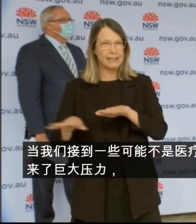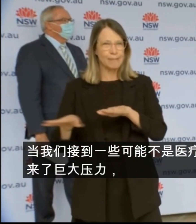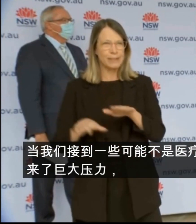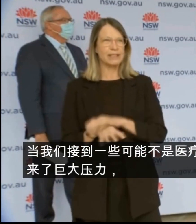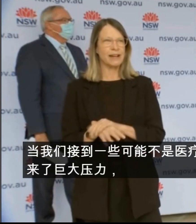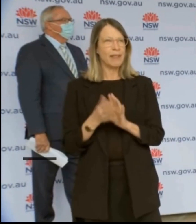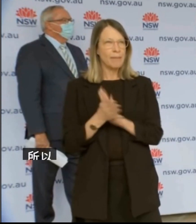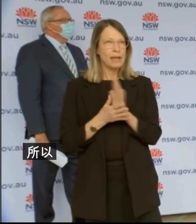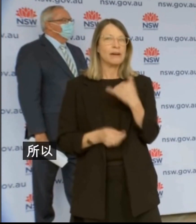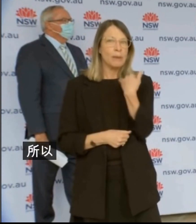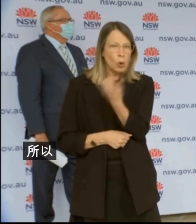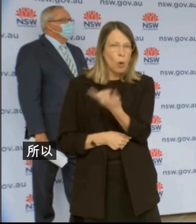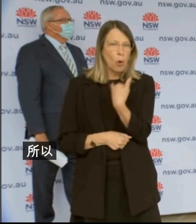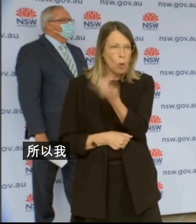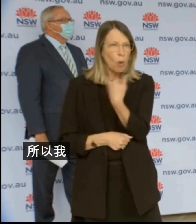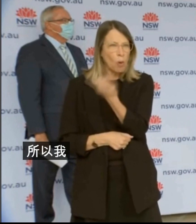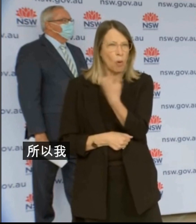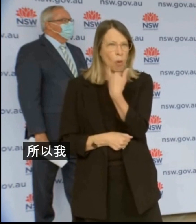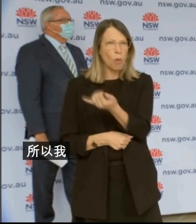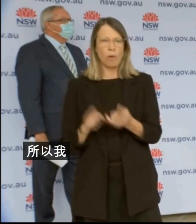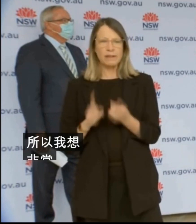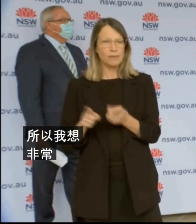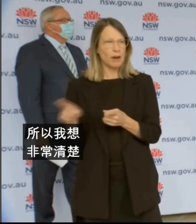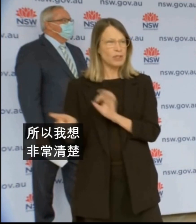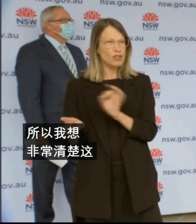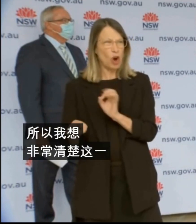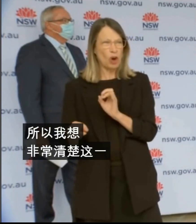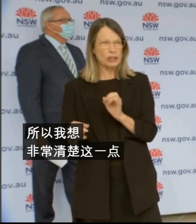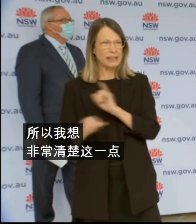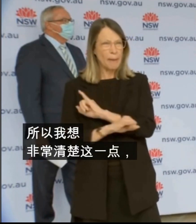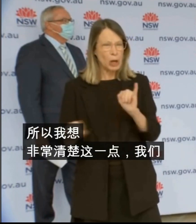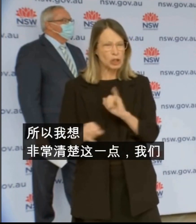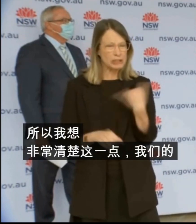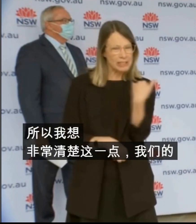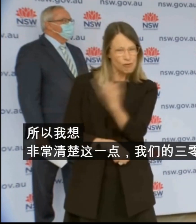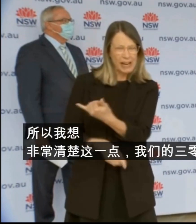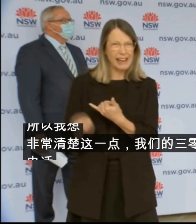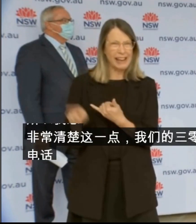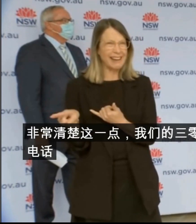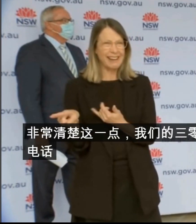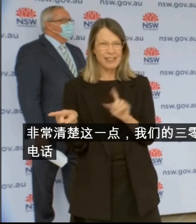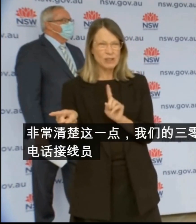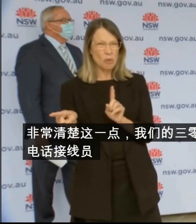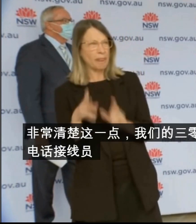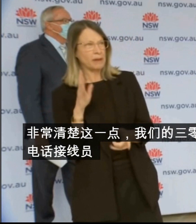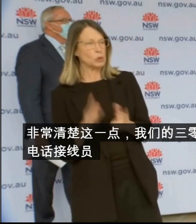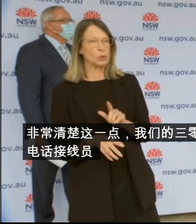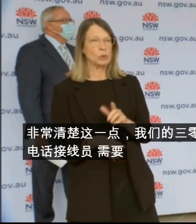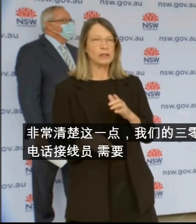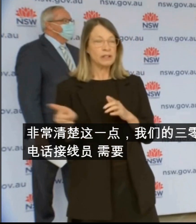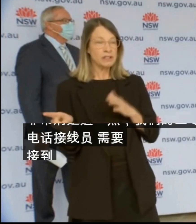some calls that may not be medical emergencies. So I want to be really clear about this. Our 000 call operators